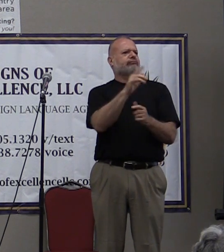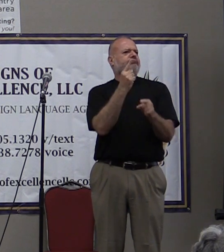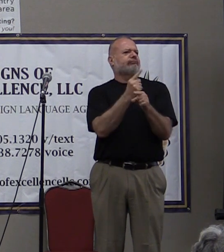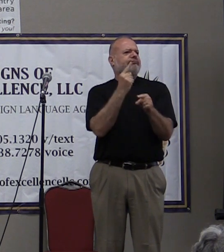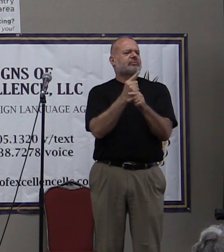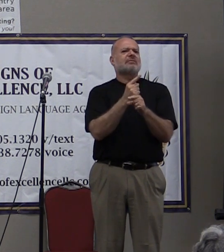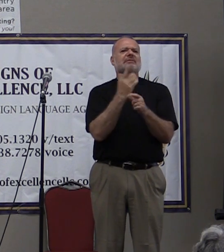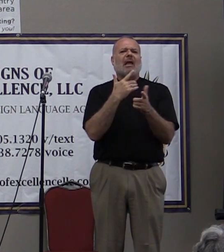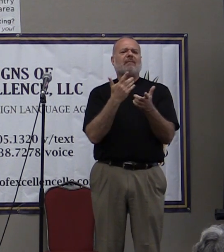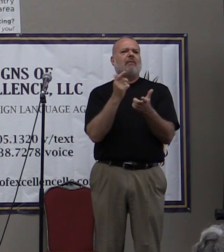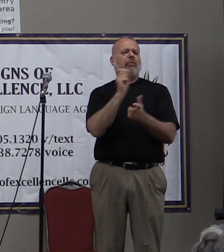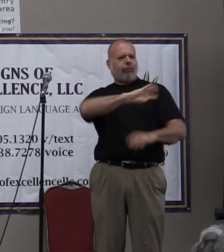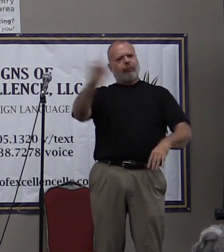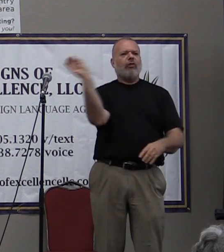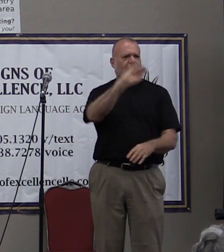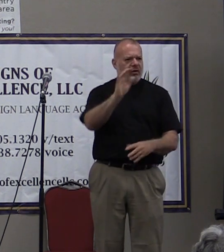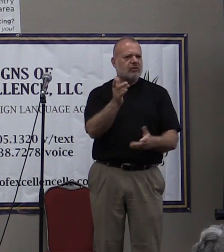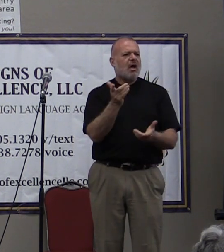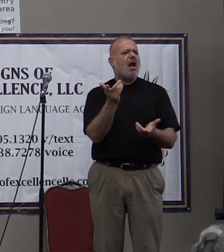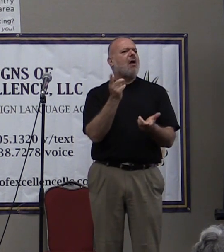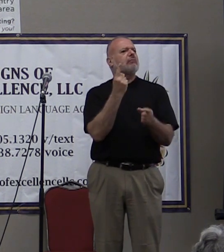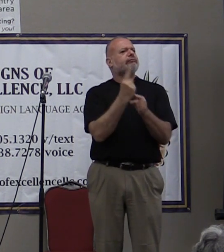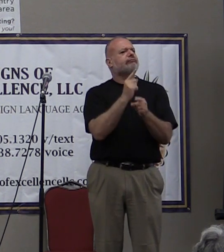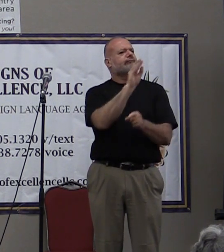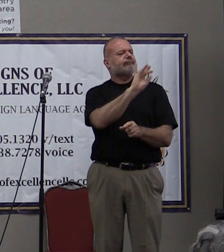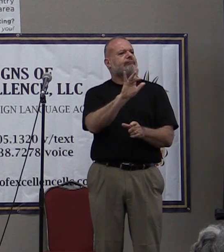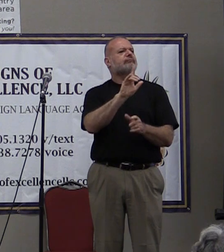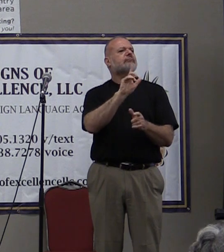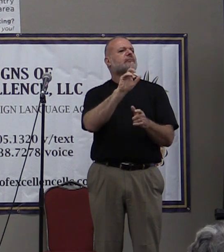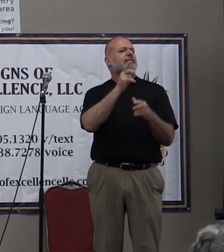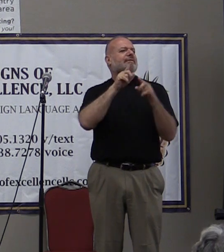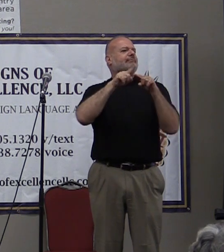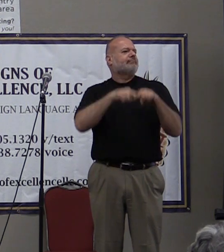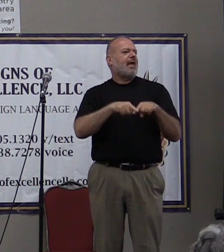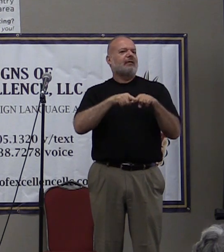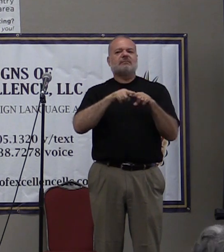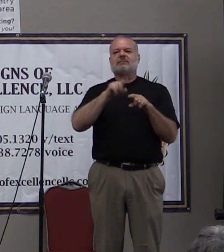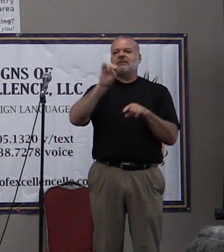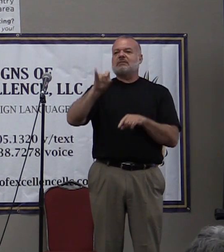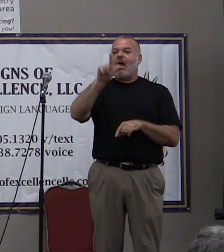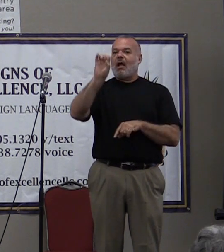beginner, how to finger spell properly and not sloppy,